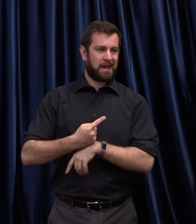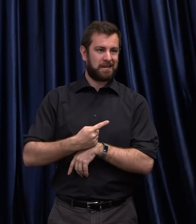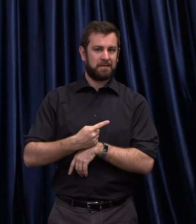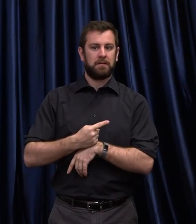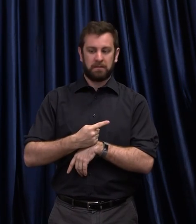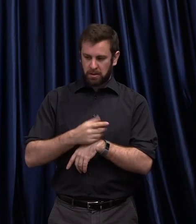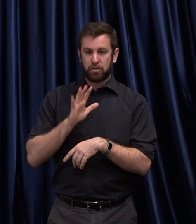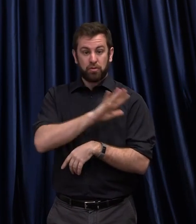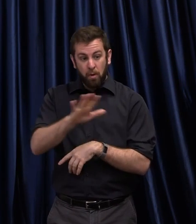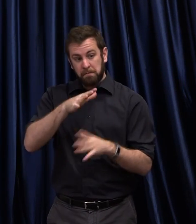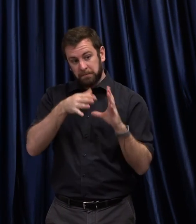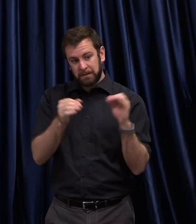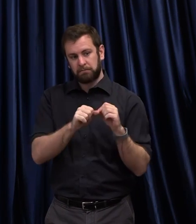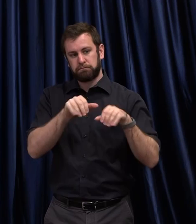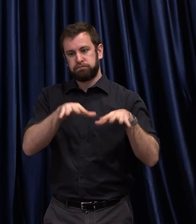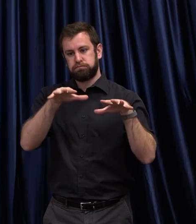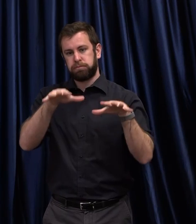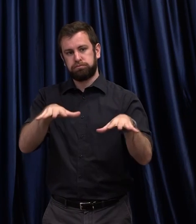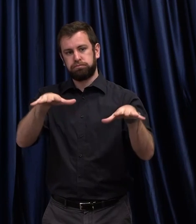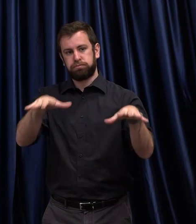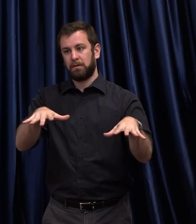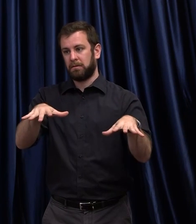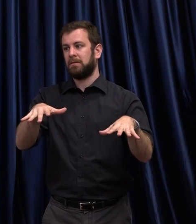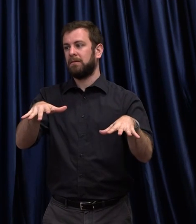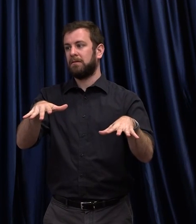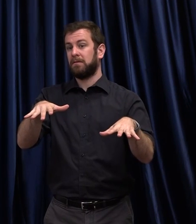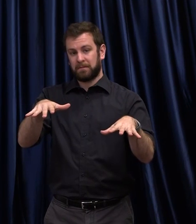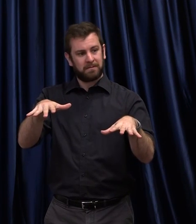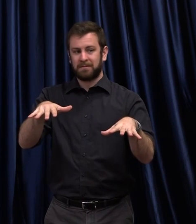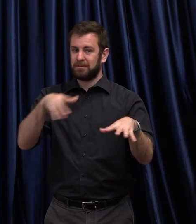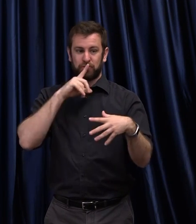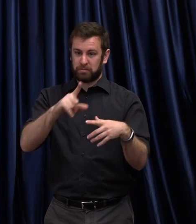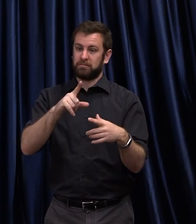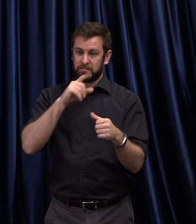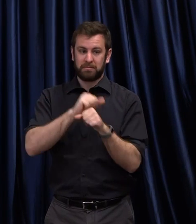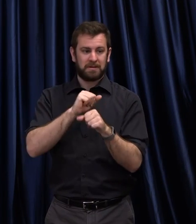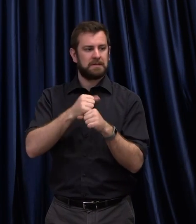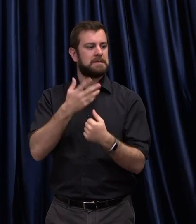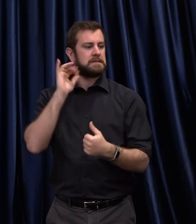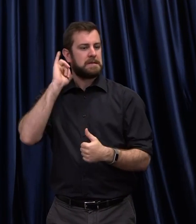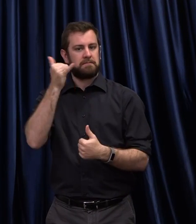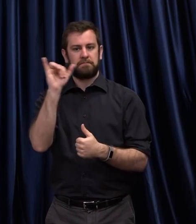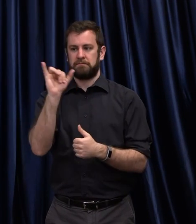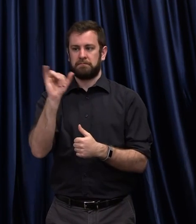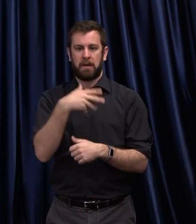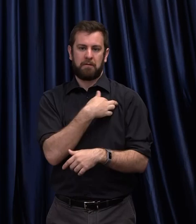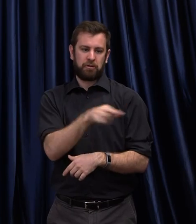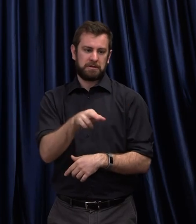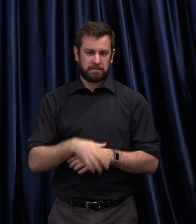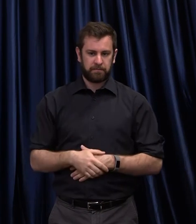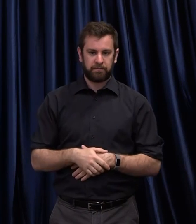will get to the public. And they do it religiously. There are other people in great religions, as